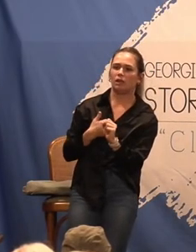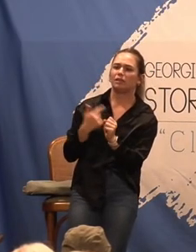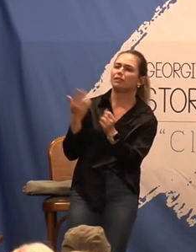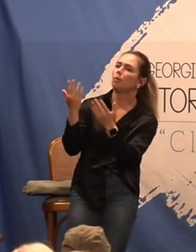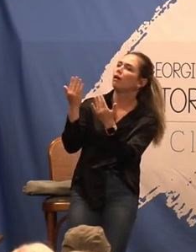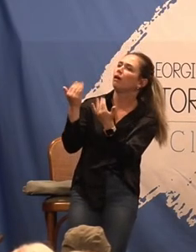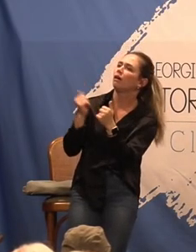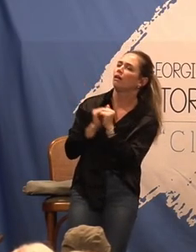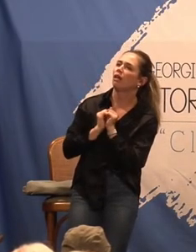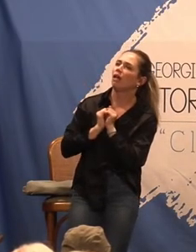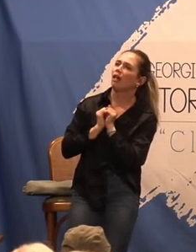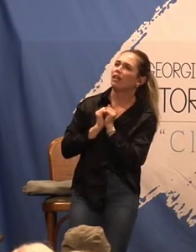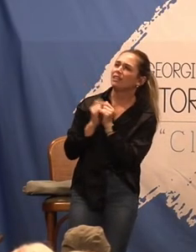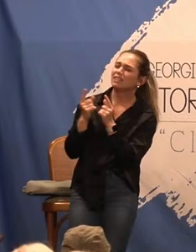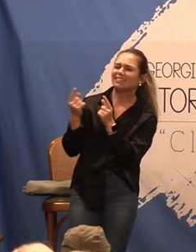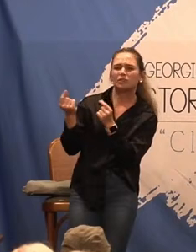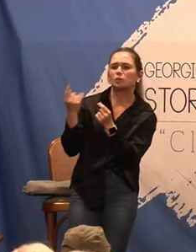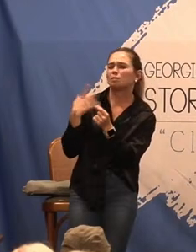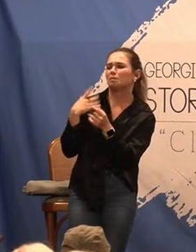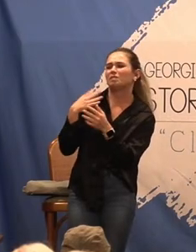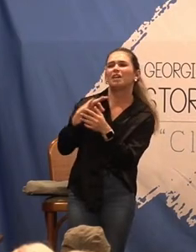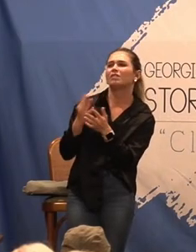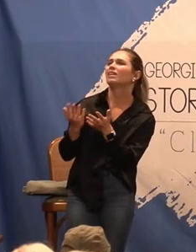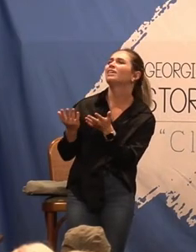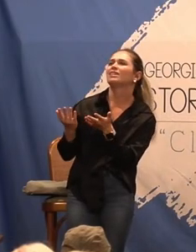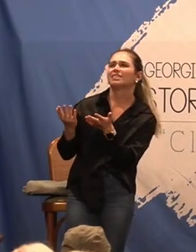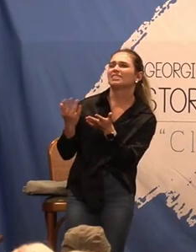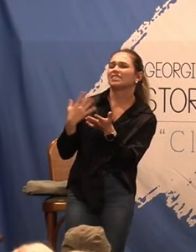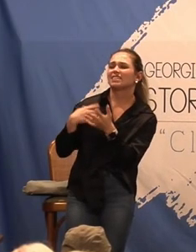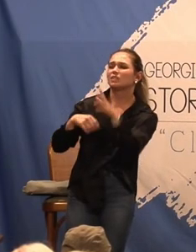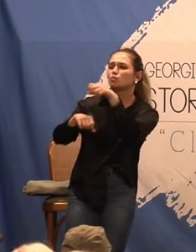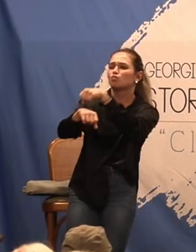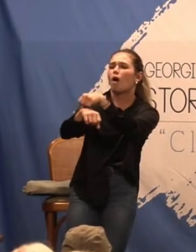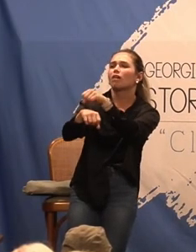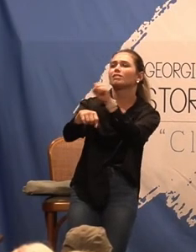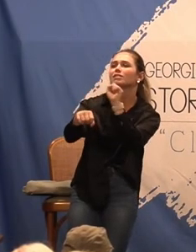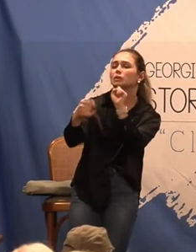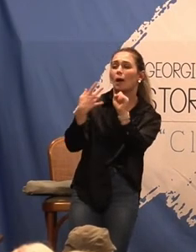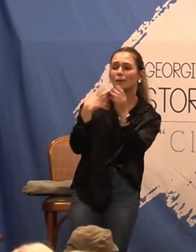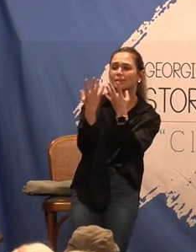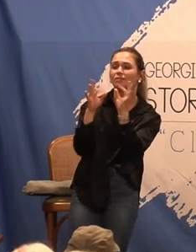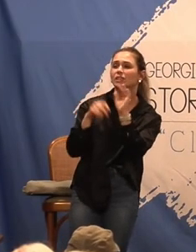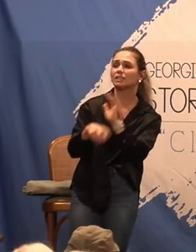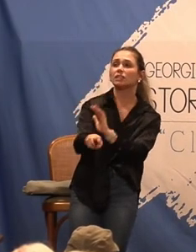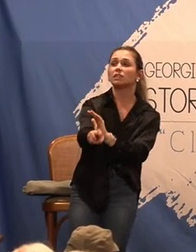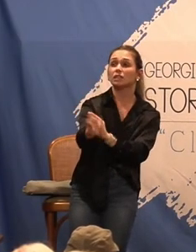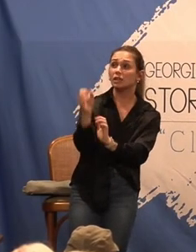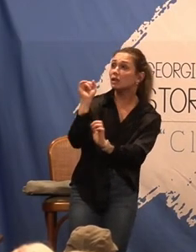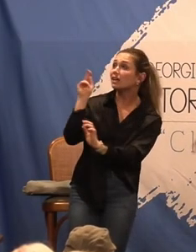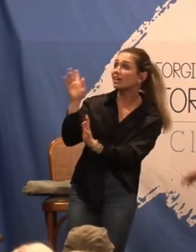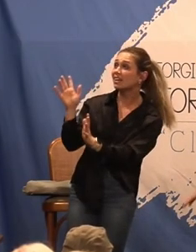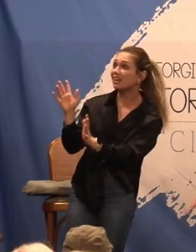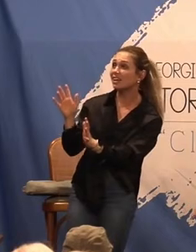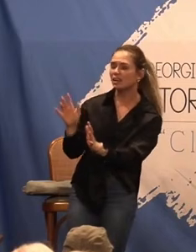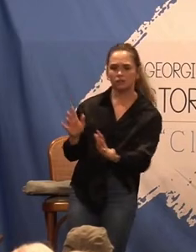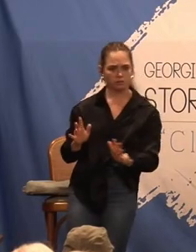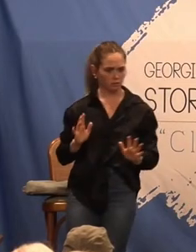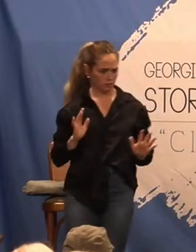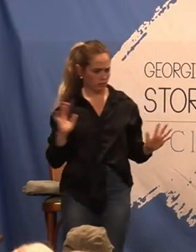on, do a pal a favor. Lift the rock and let me out, okay? Okay? The guy says,